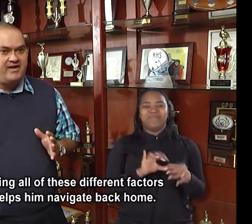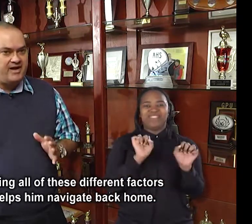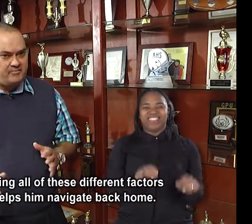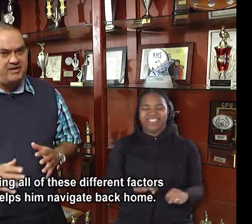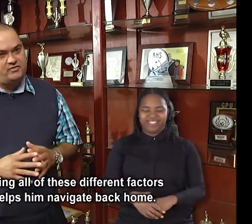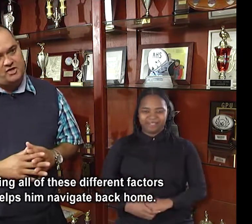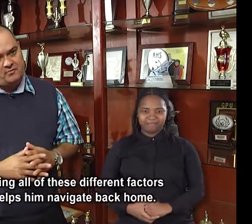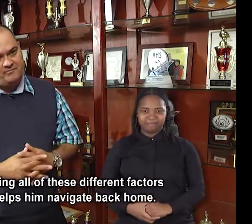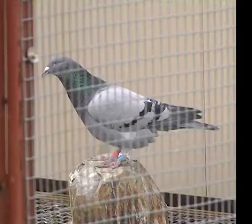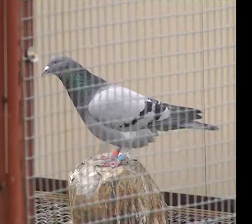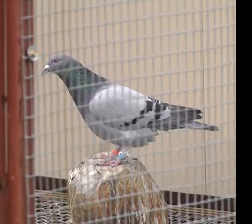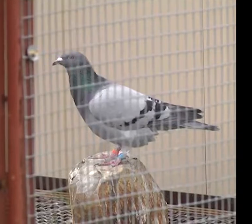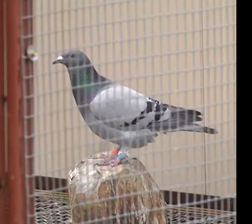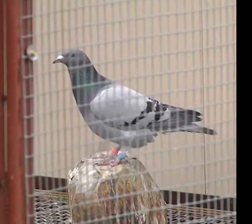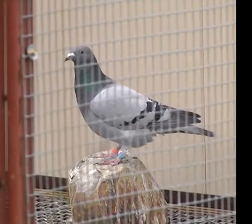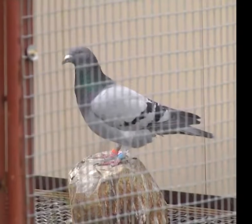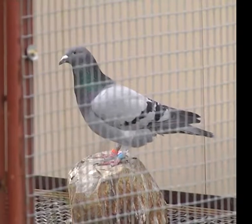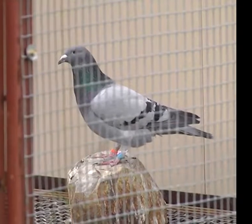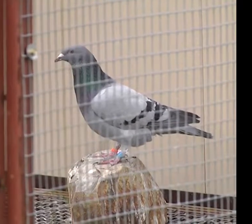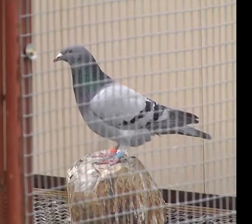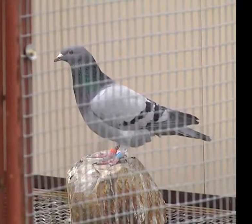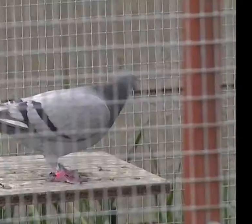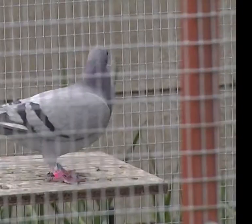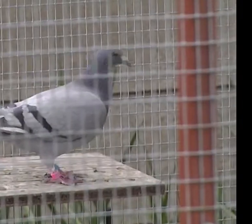actually navigate back to his home.